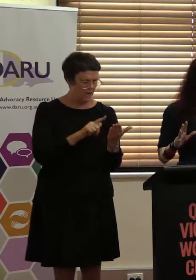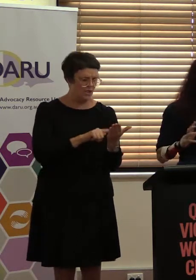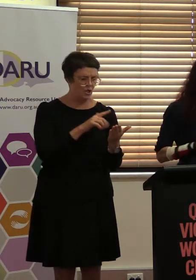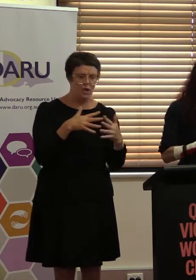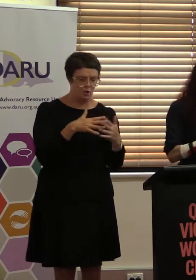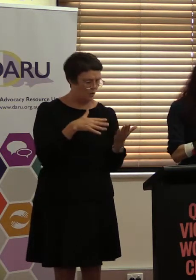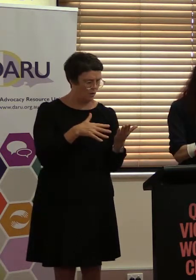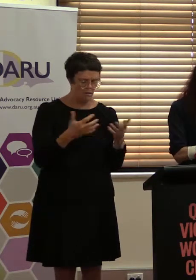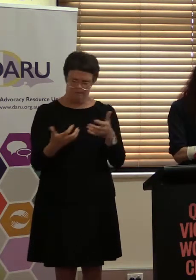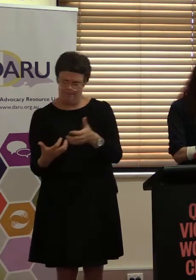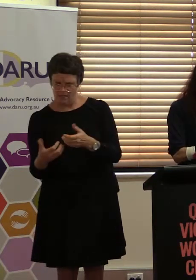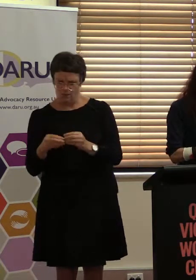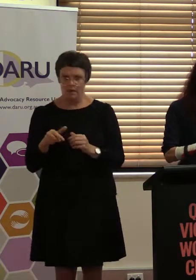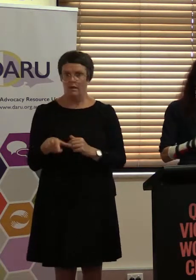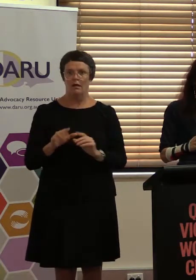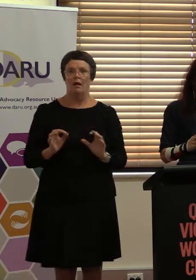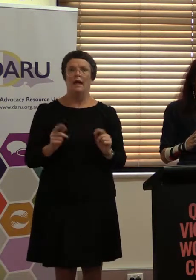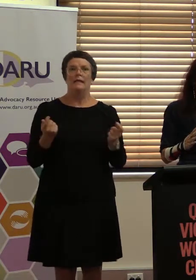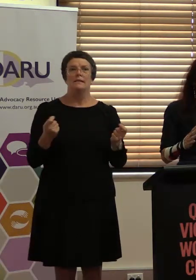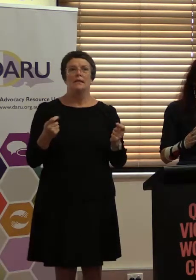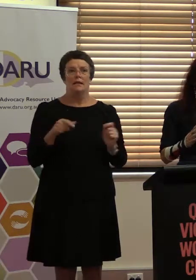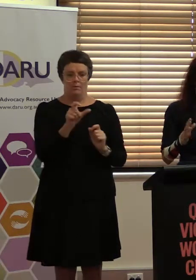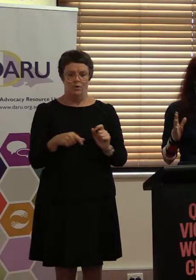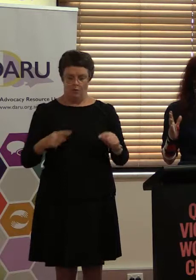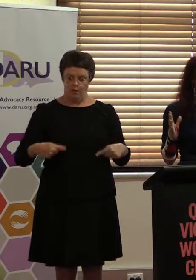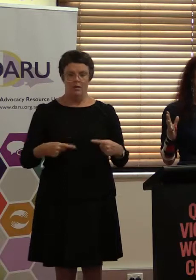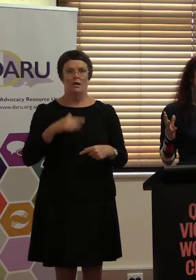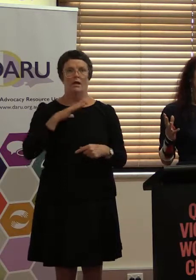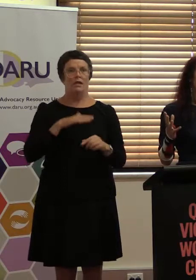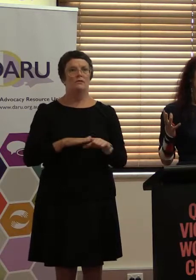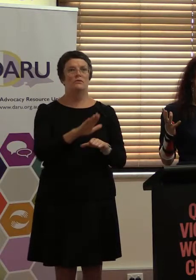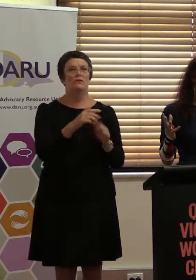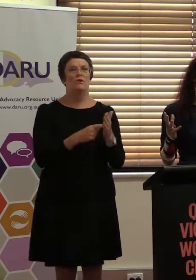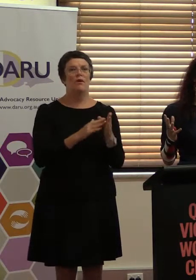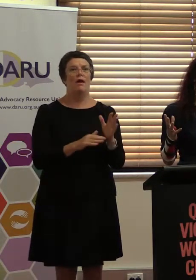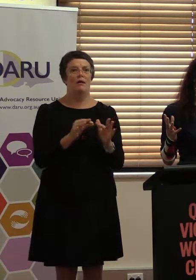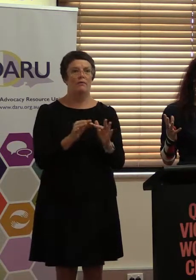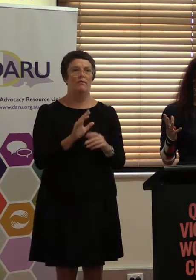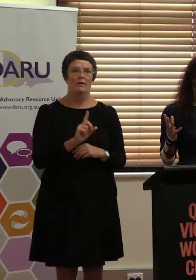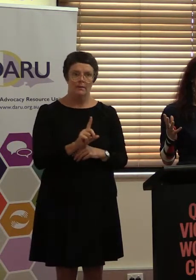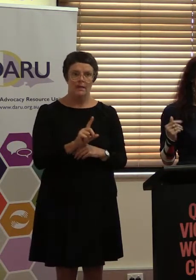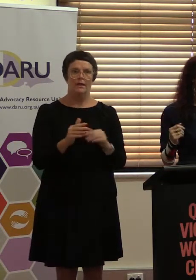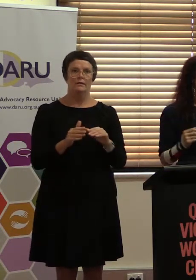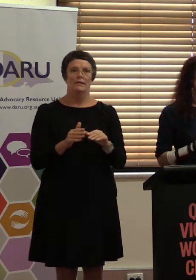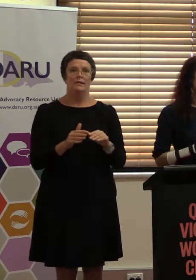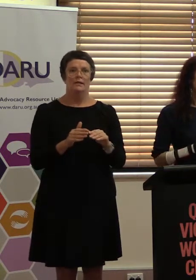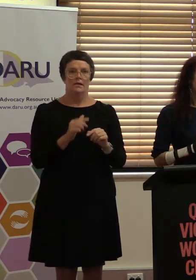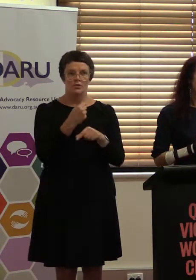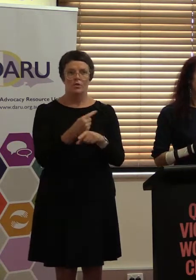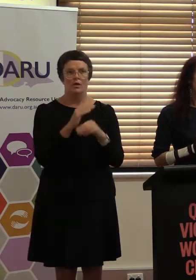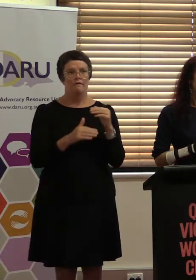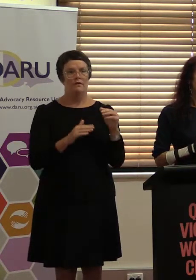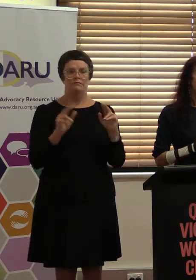to think person in a wheelchair needs a ramp. But when you're talking about the modifications